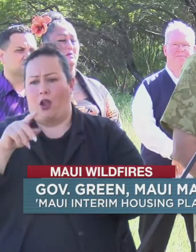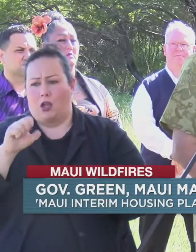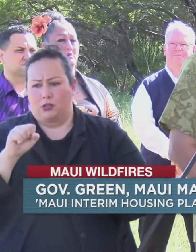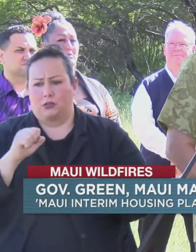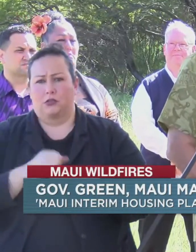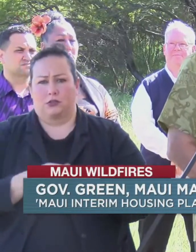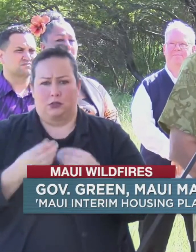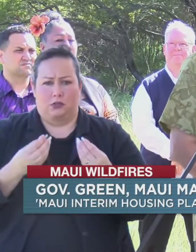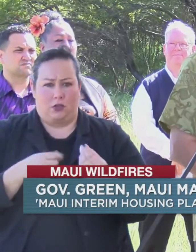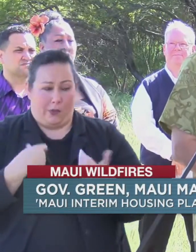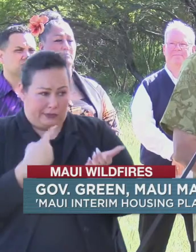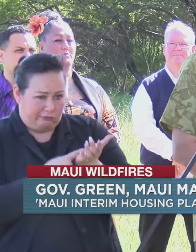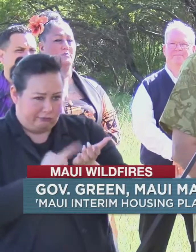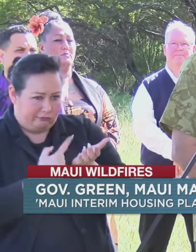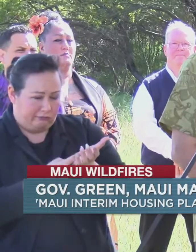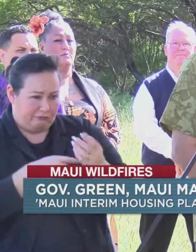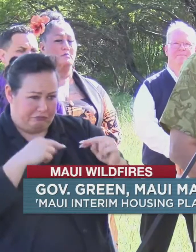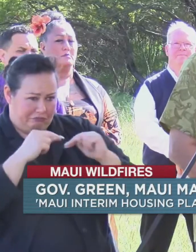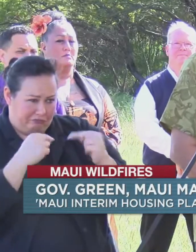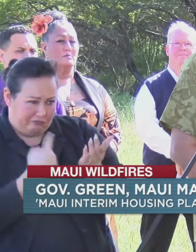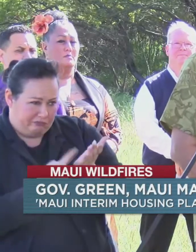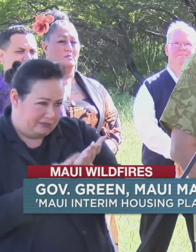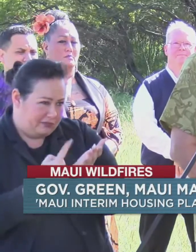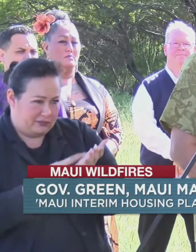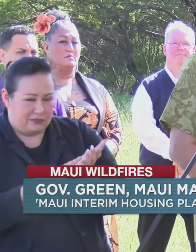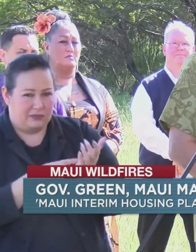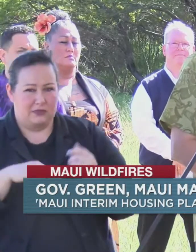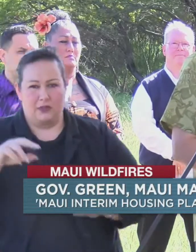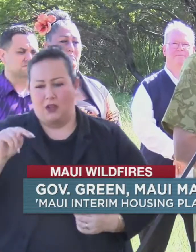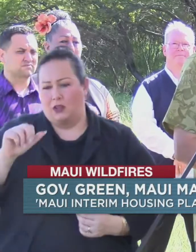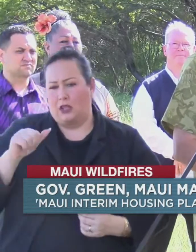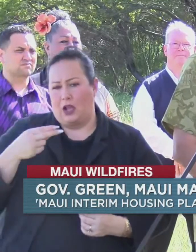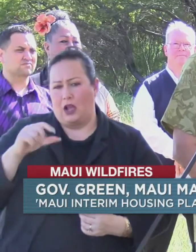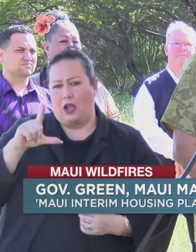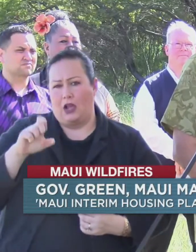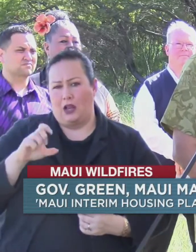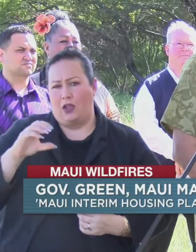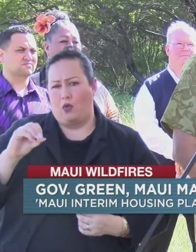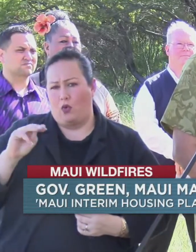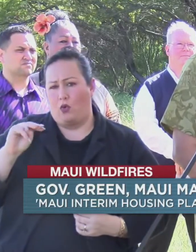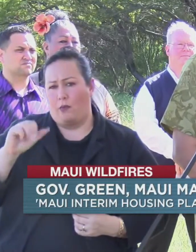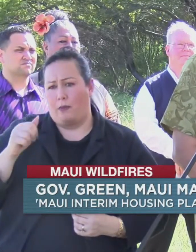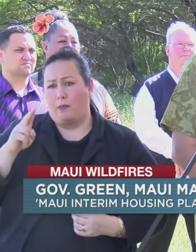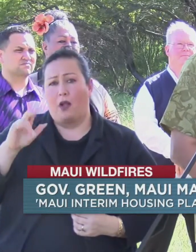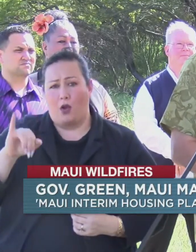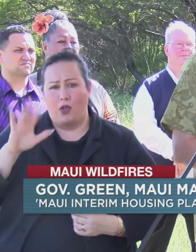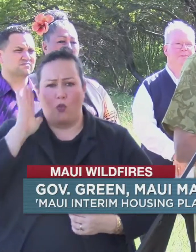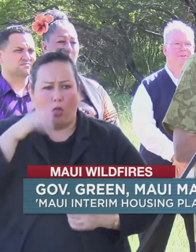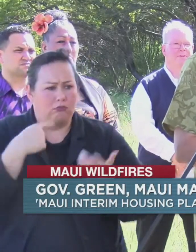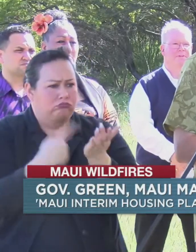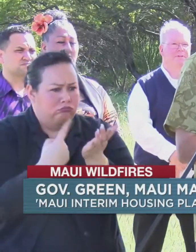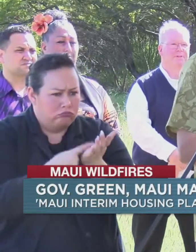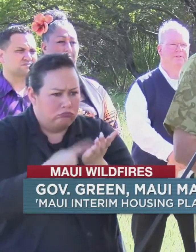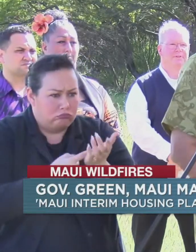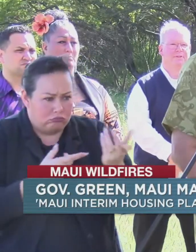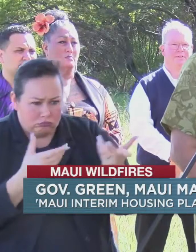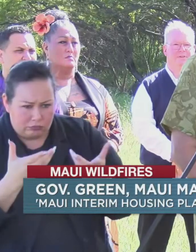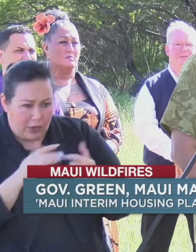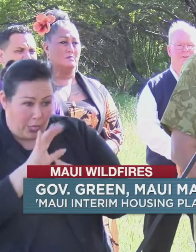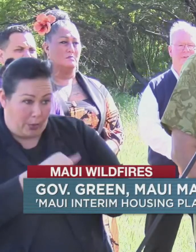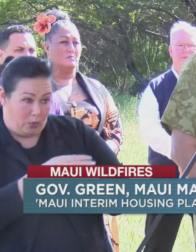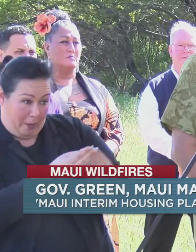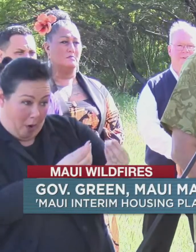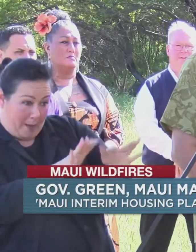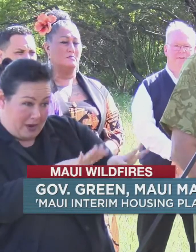other partners, Nahaleo Maui, and we're going to discuss with them the possibility of taking some of these lots and using